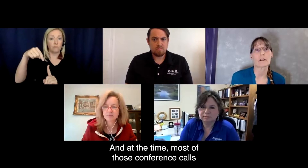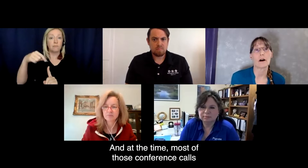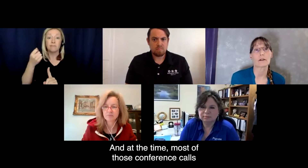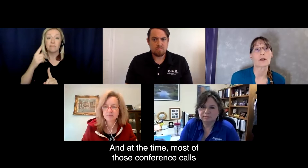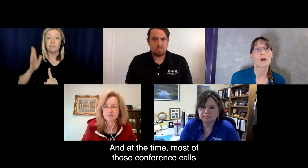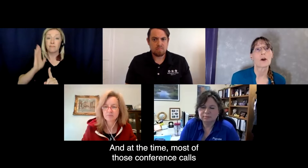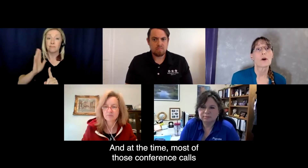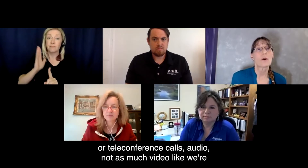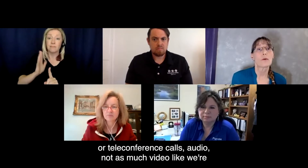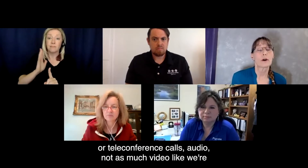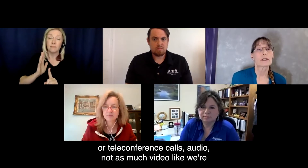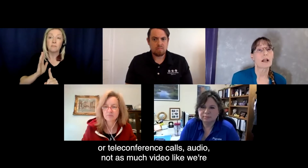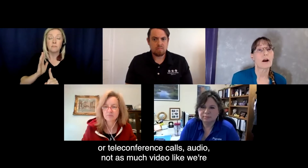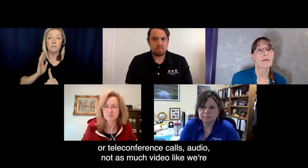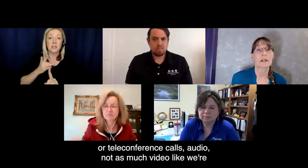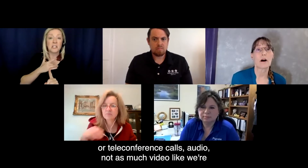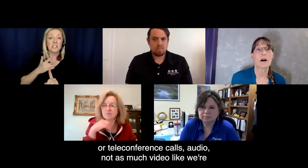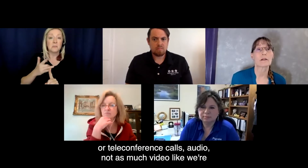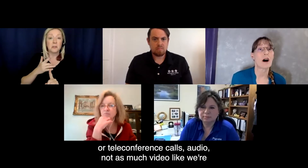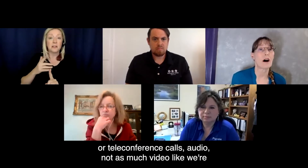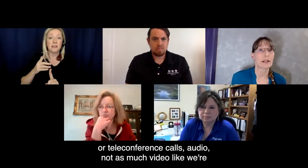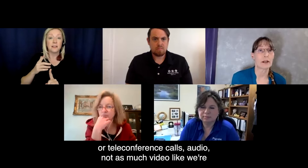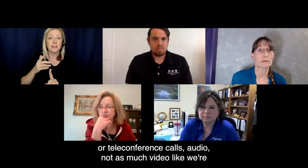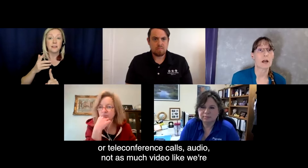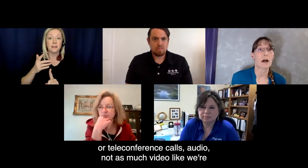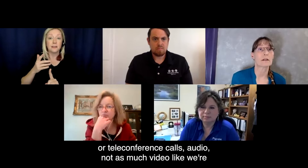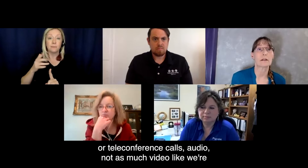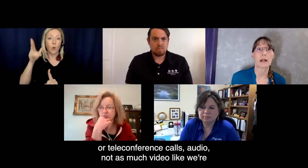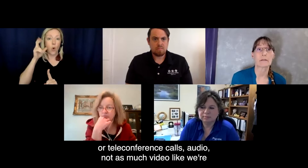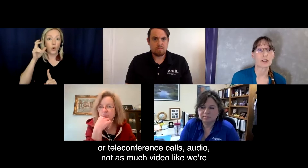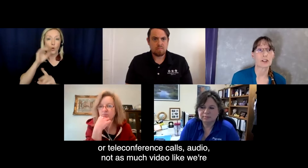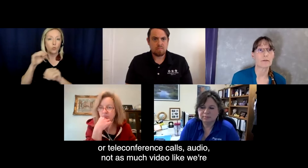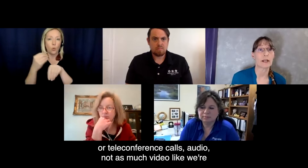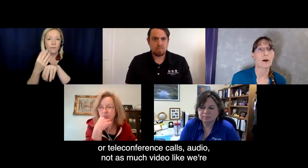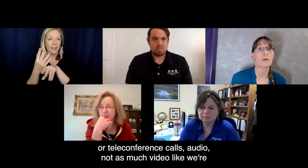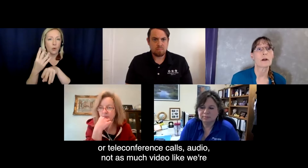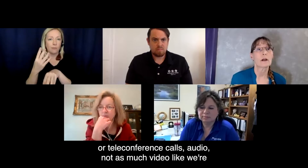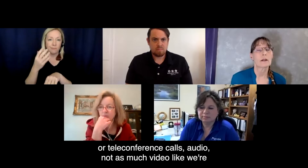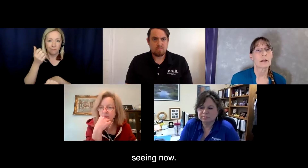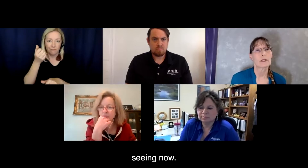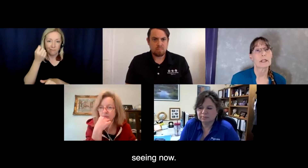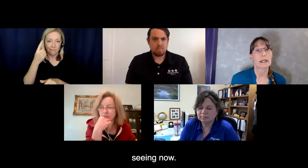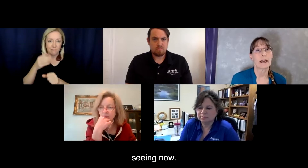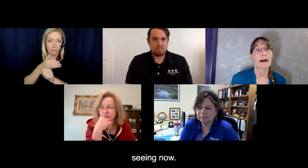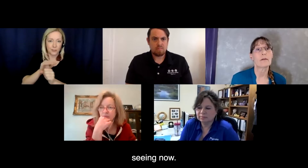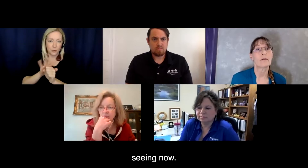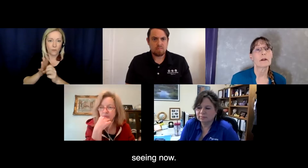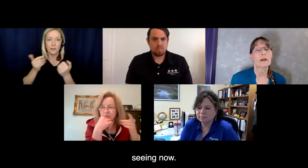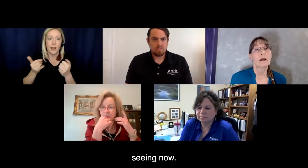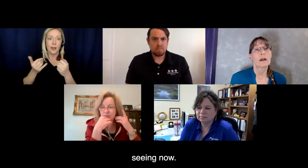conference calls were teleconference calls, audio, not as much video like we're seeing